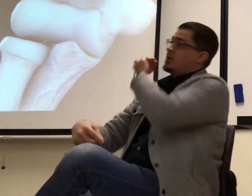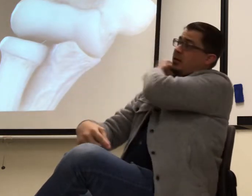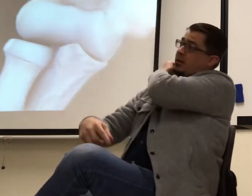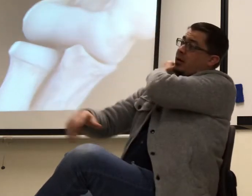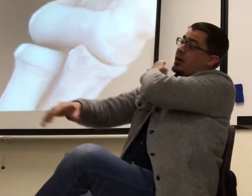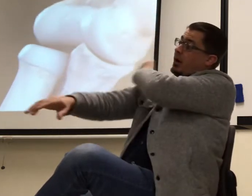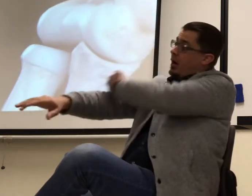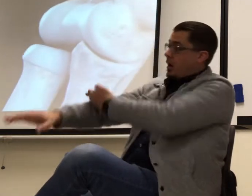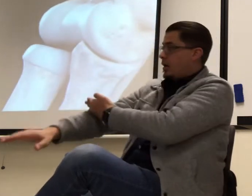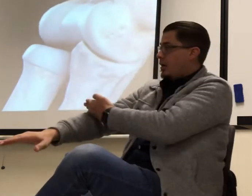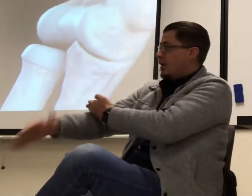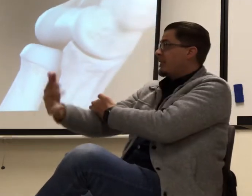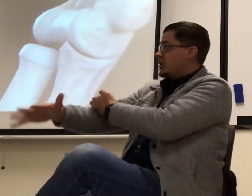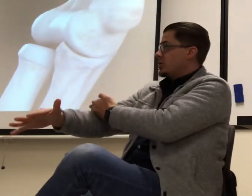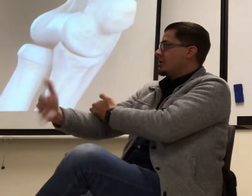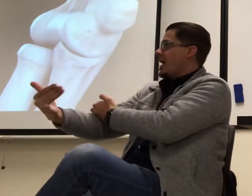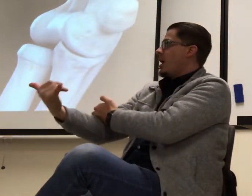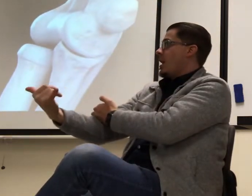called the trochlear notch.